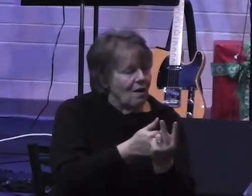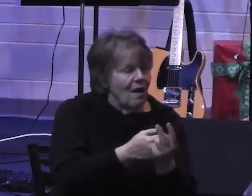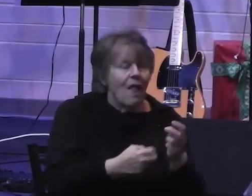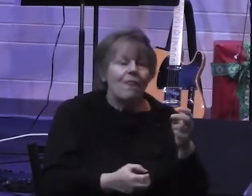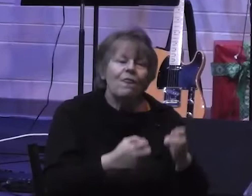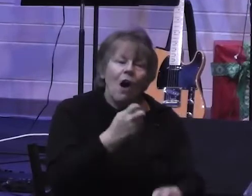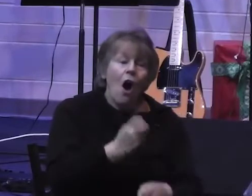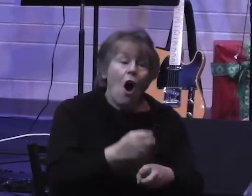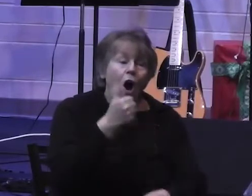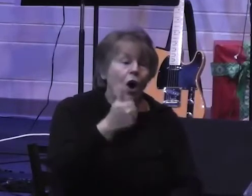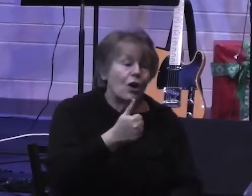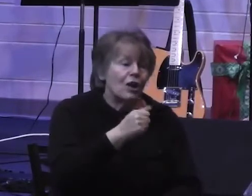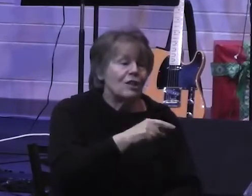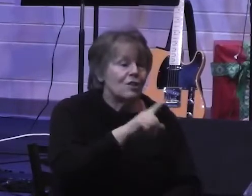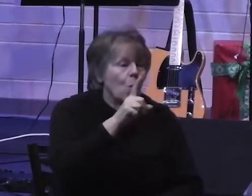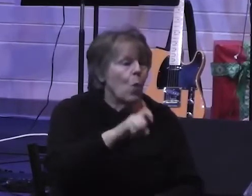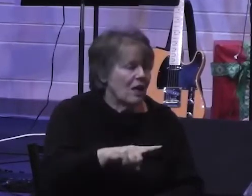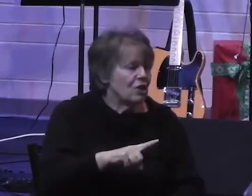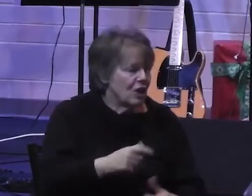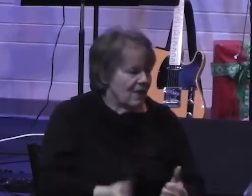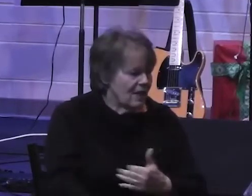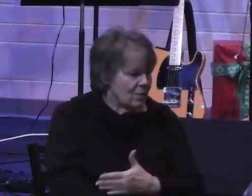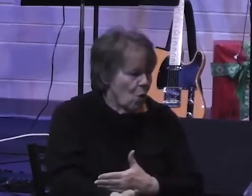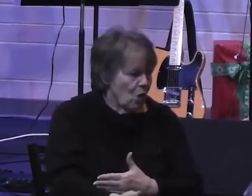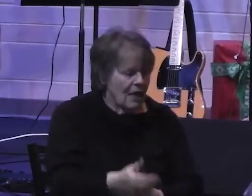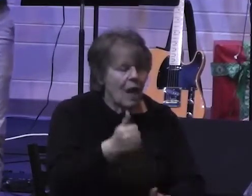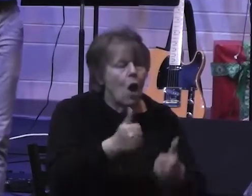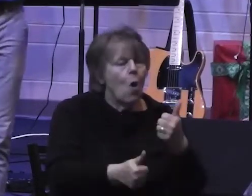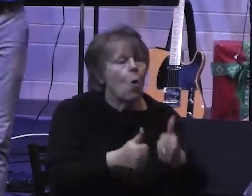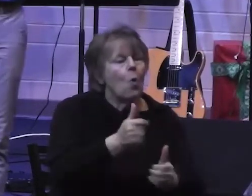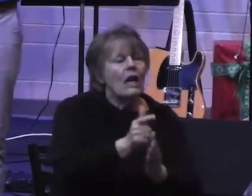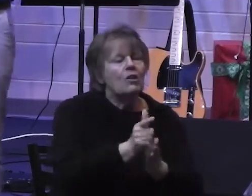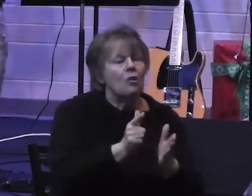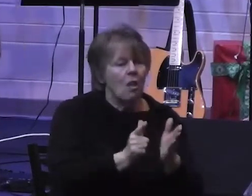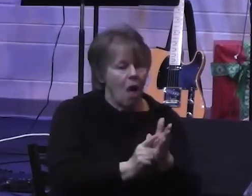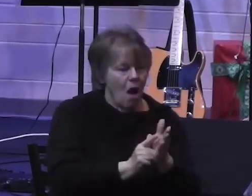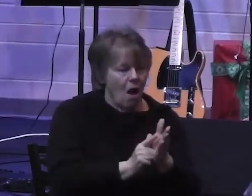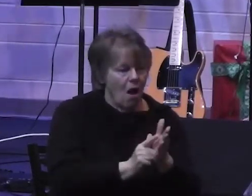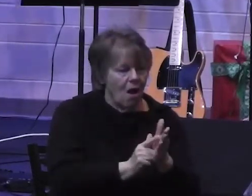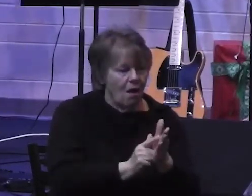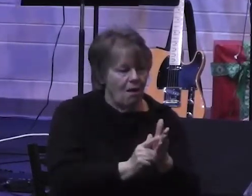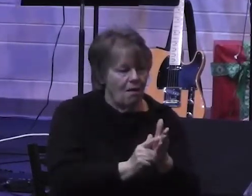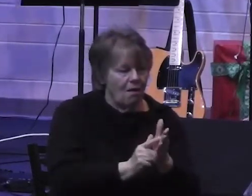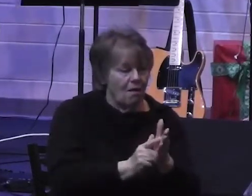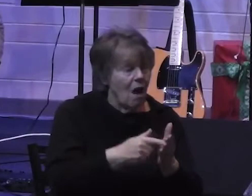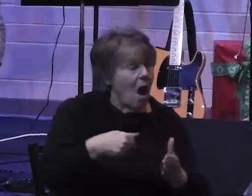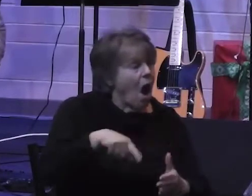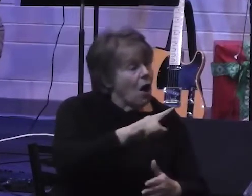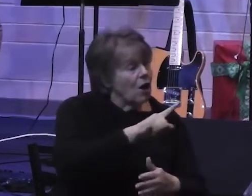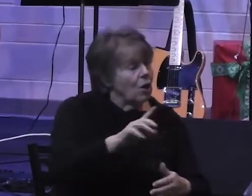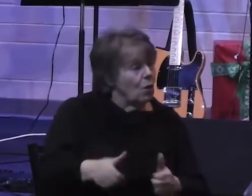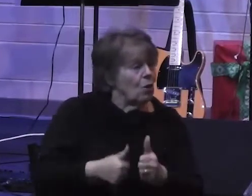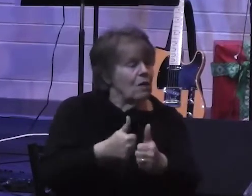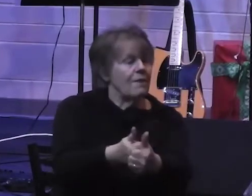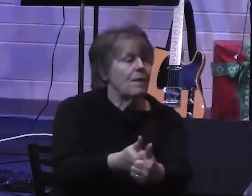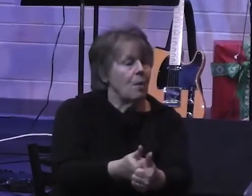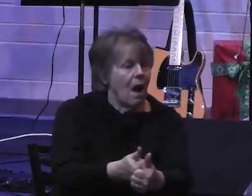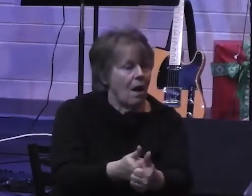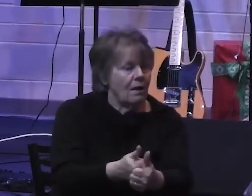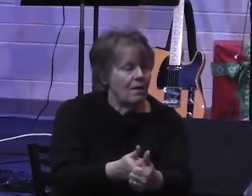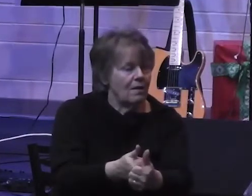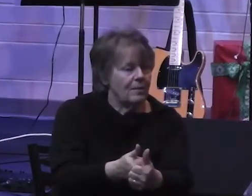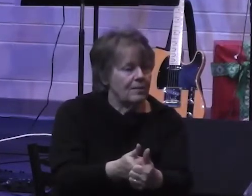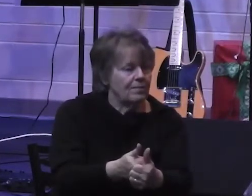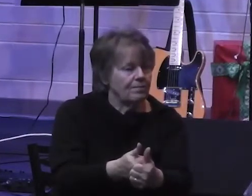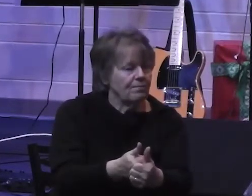morning. What law are you living by? Because